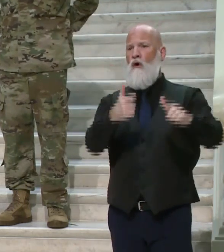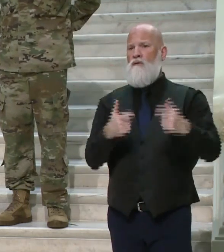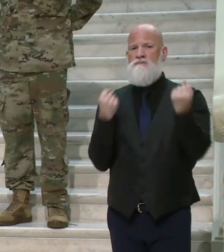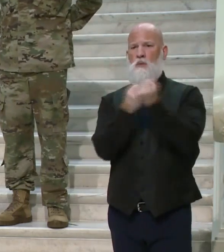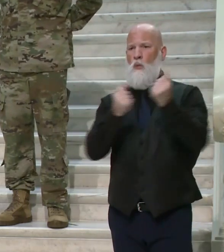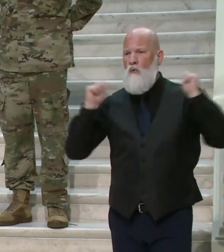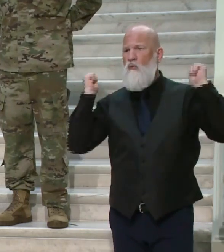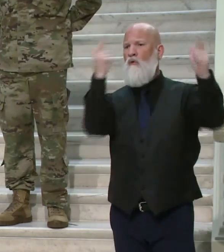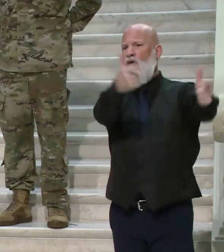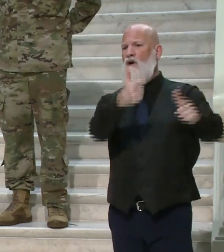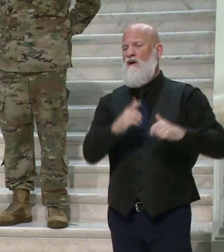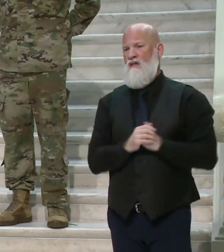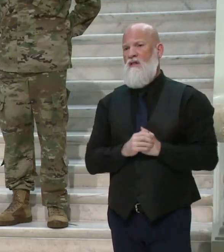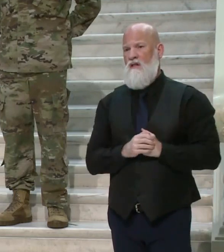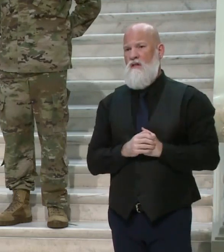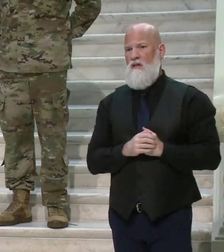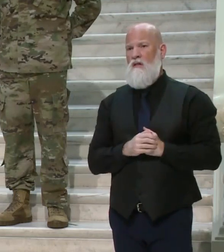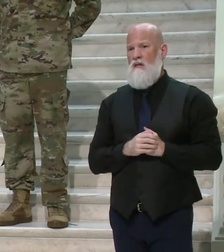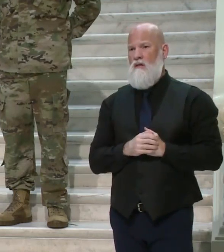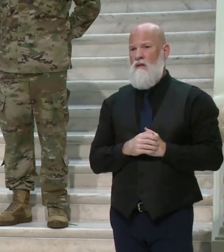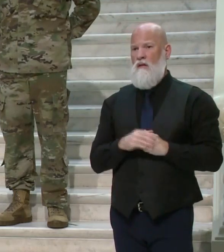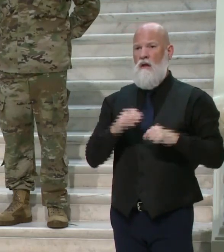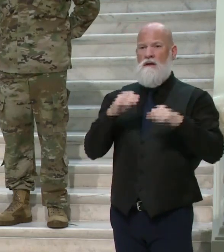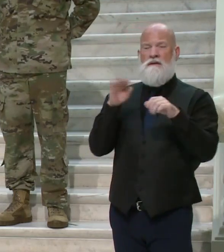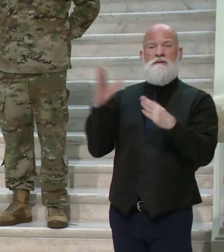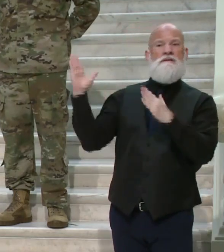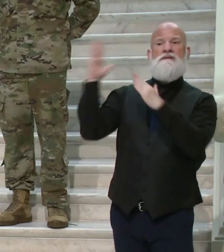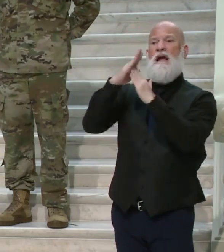one of the most important aspects of our plan as we're rolling